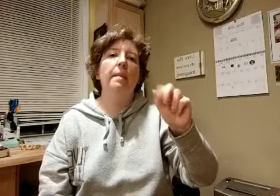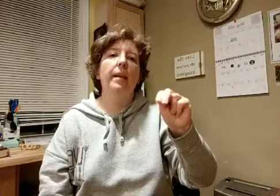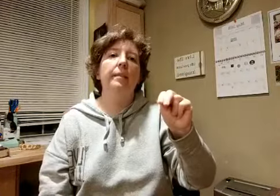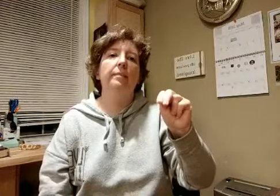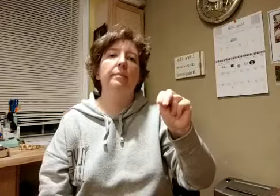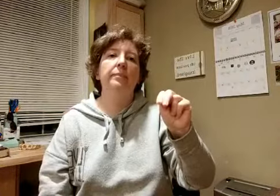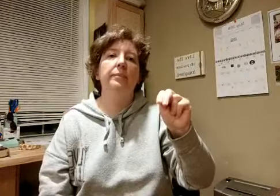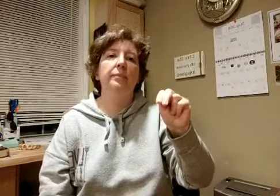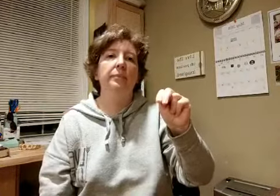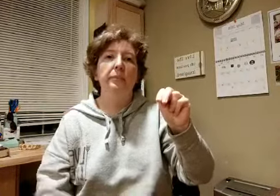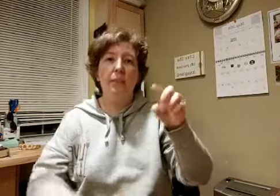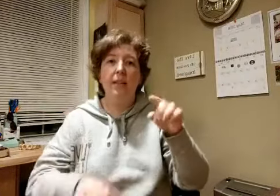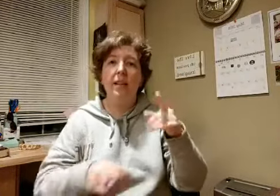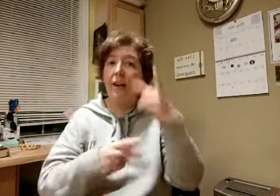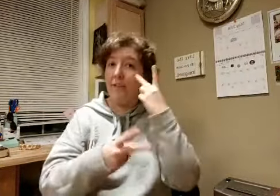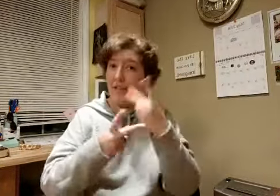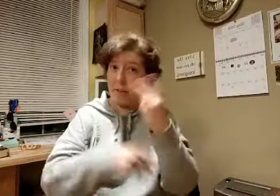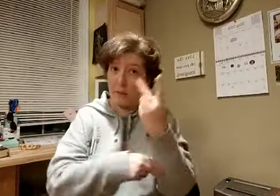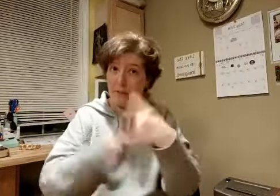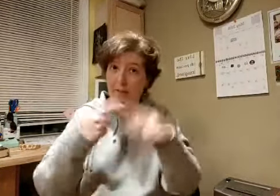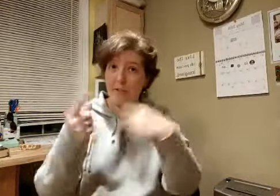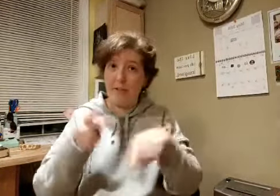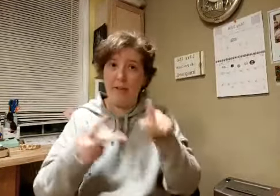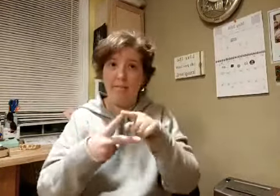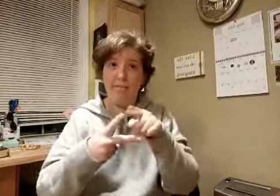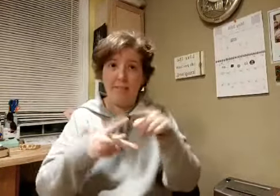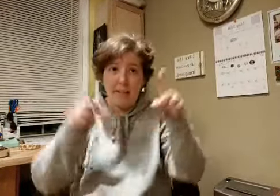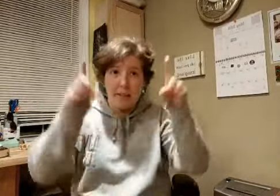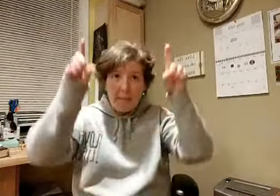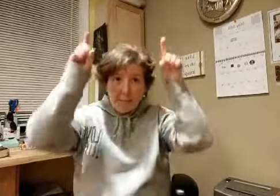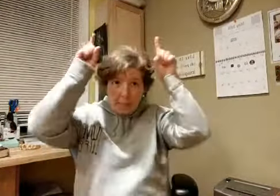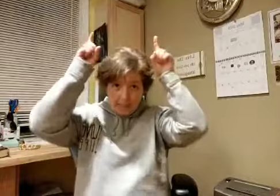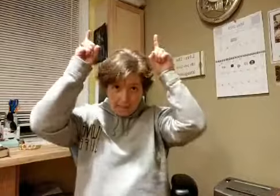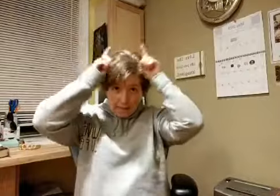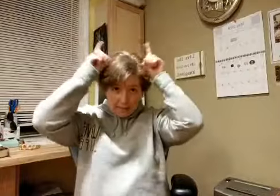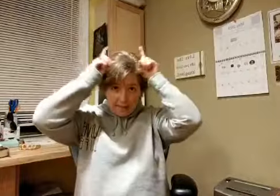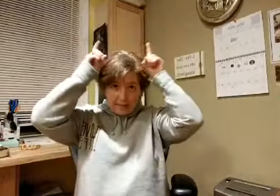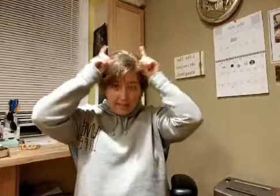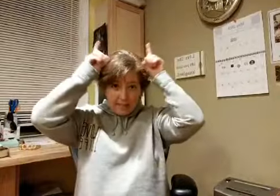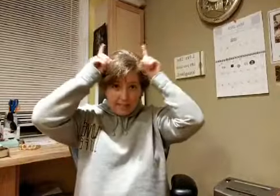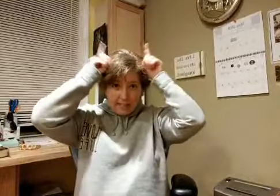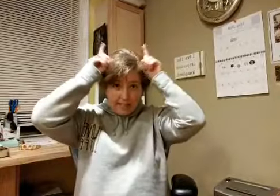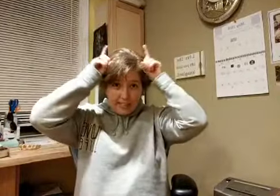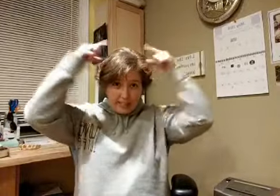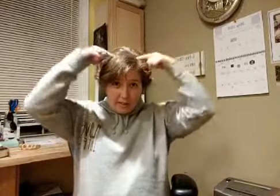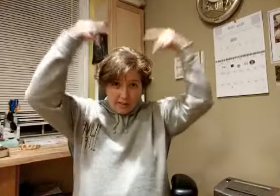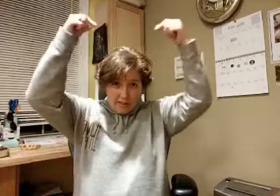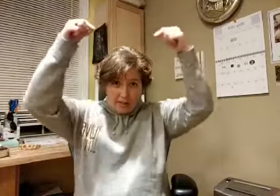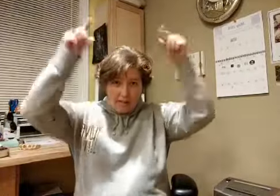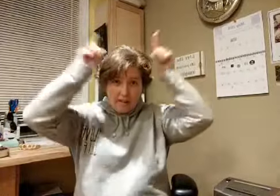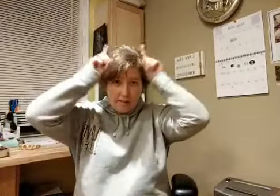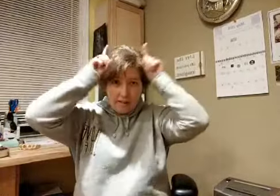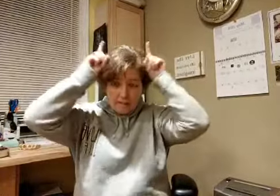Batman. I've seen 2 signs for it. Batman, like his ears,